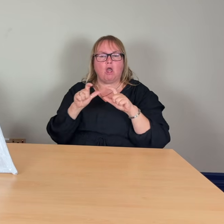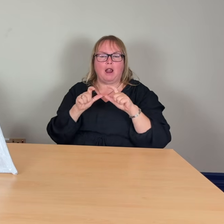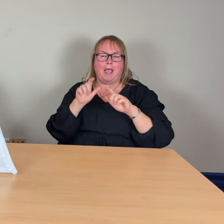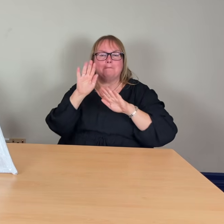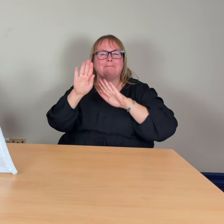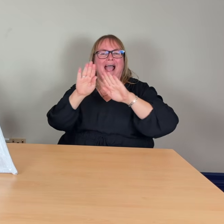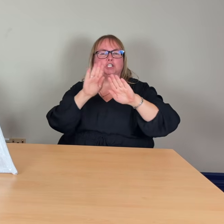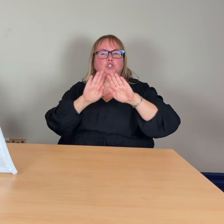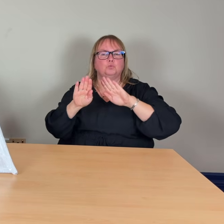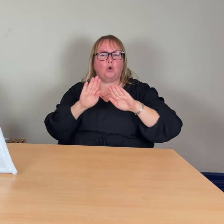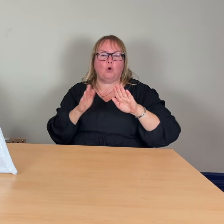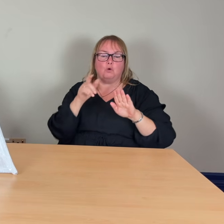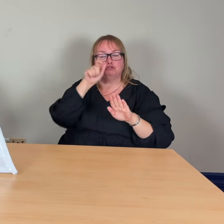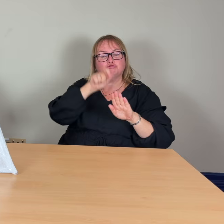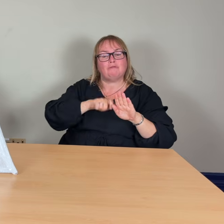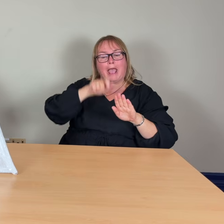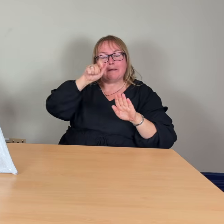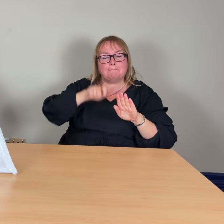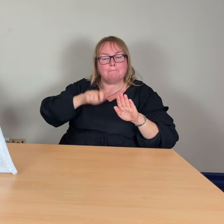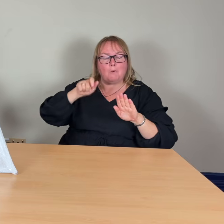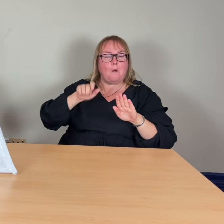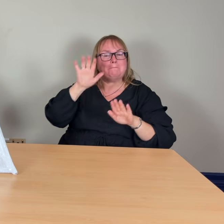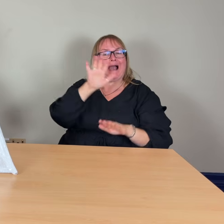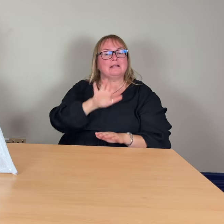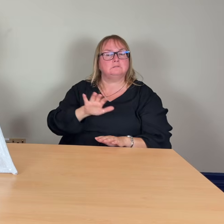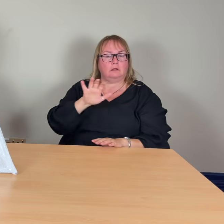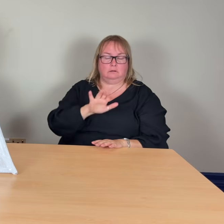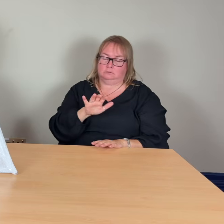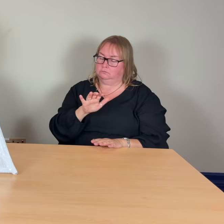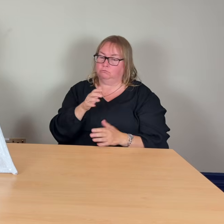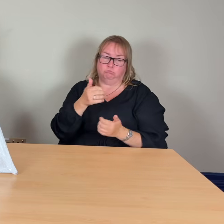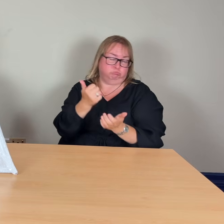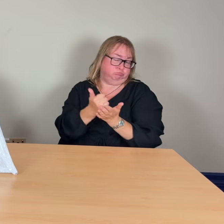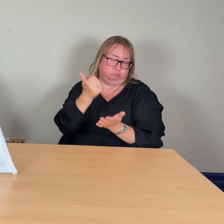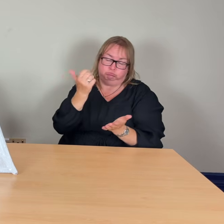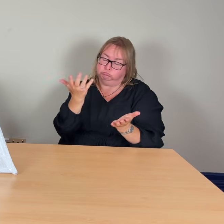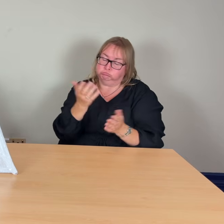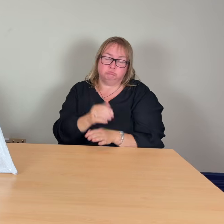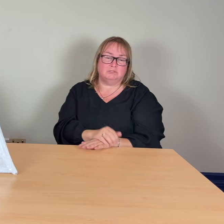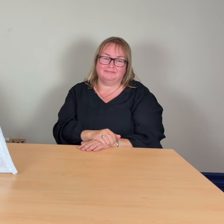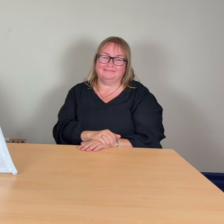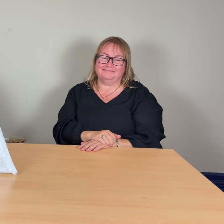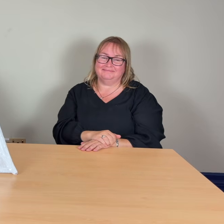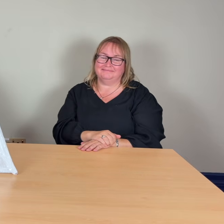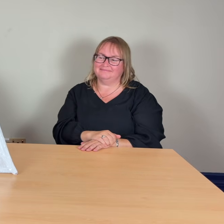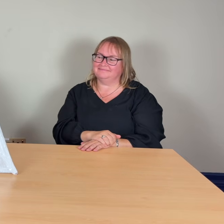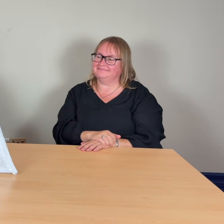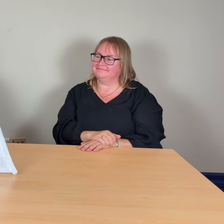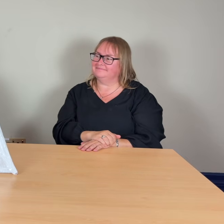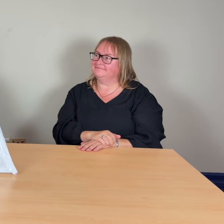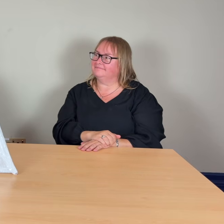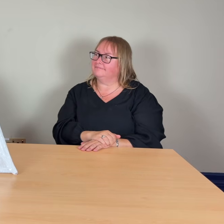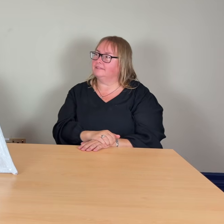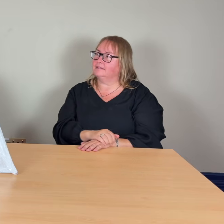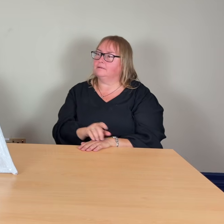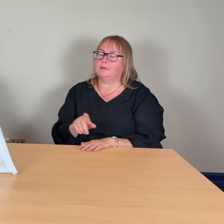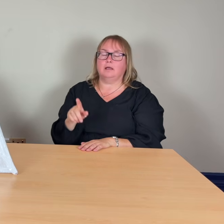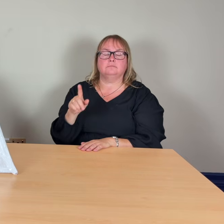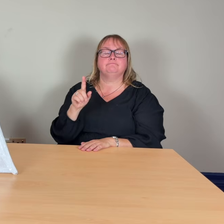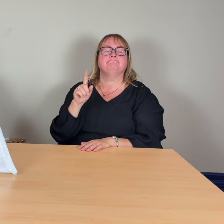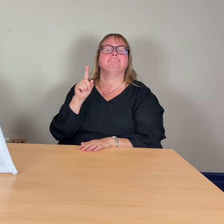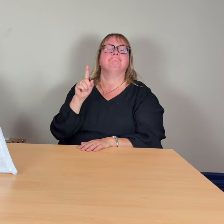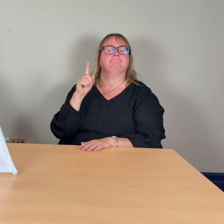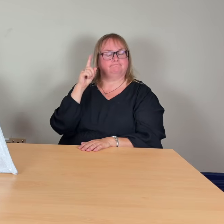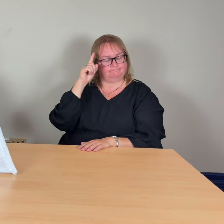patchwork or stripes or a pattern, absolutely brilliant as well. But one thing we see,